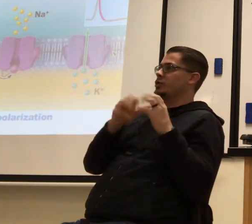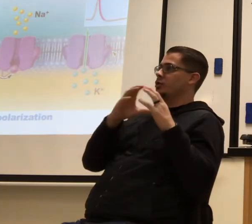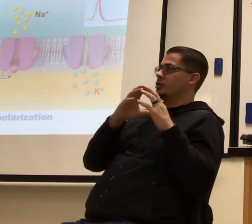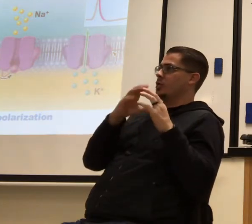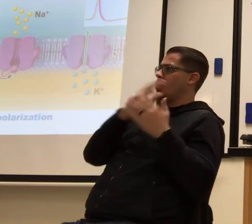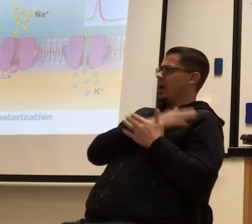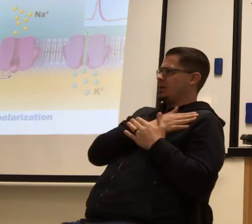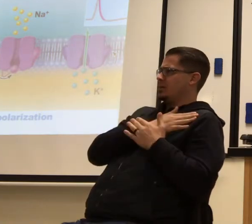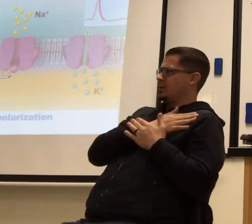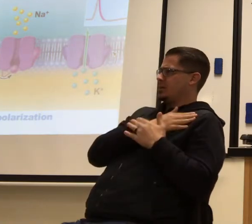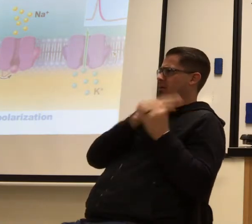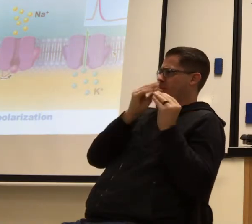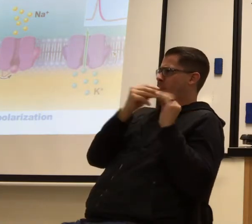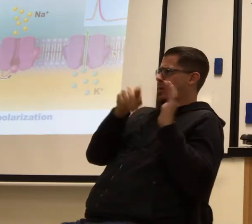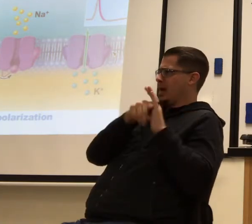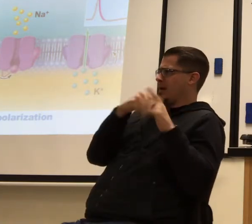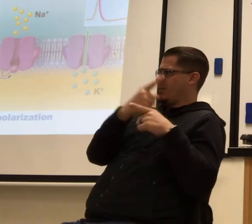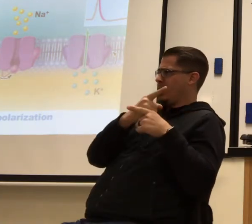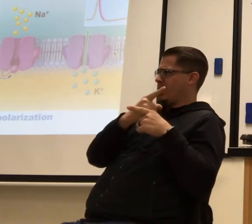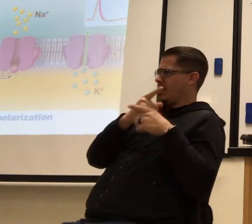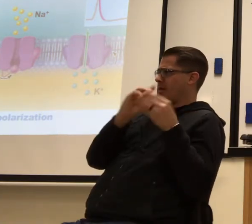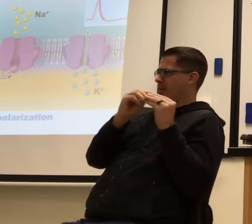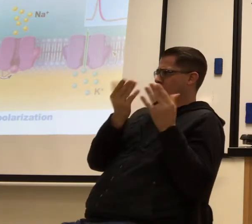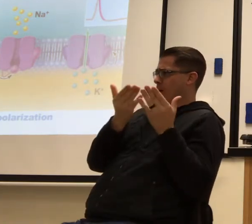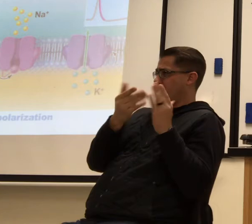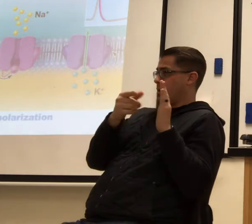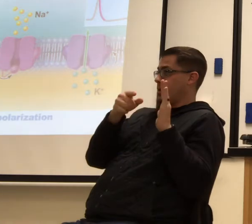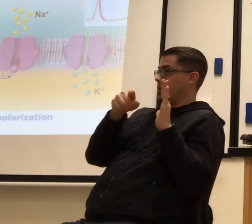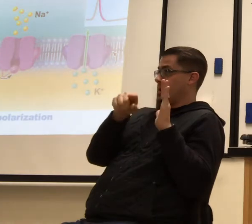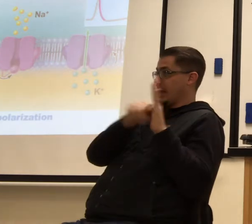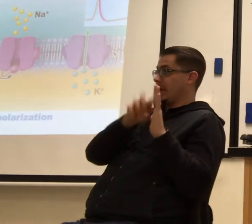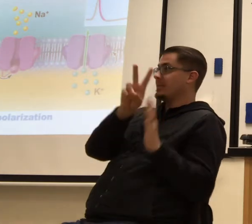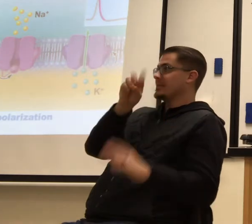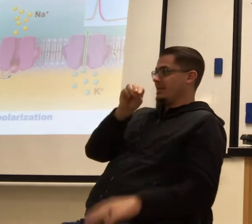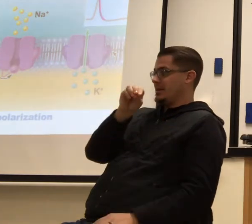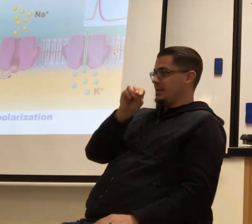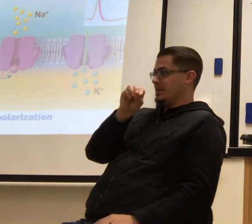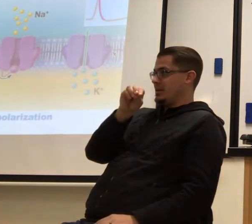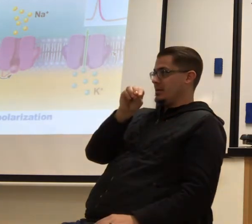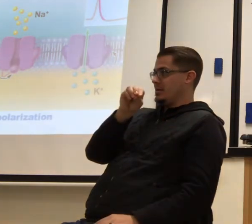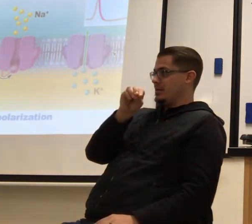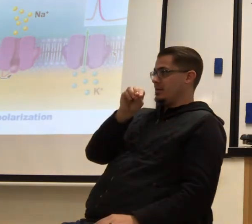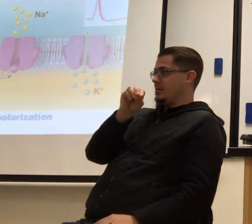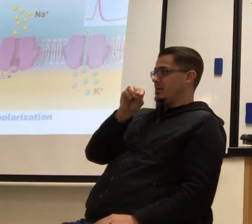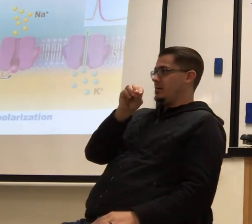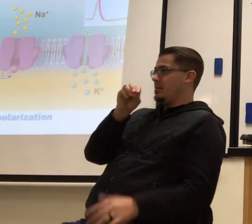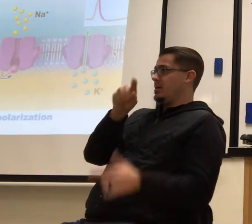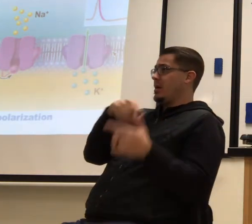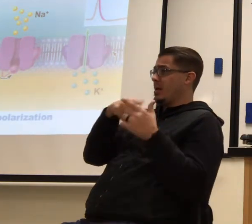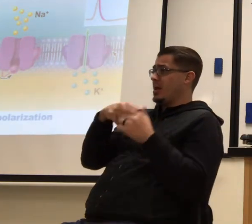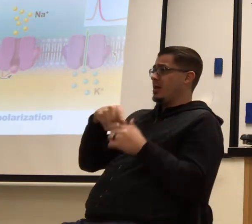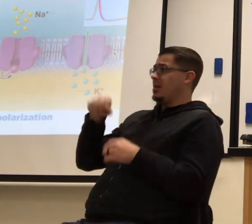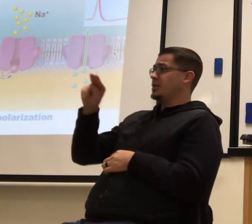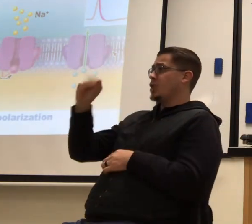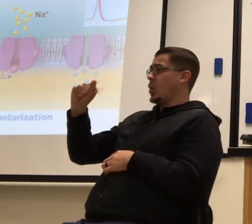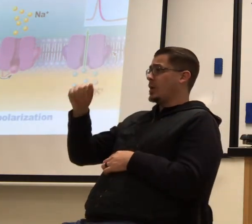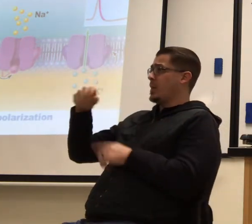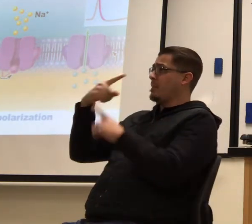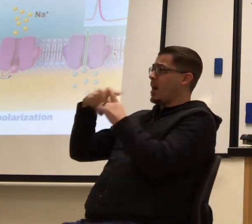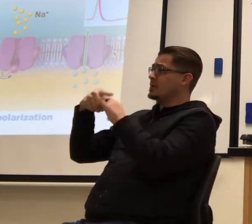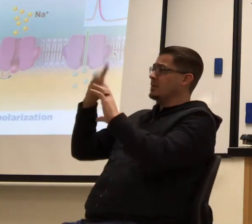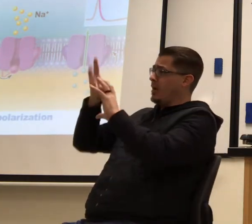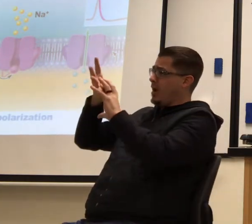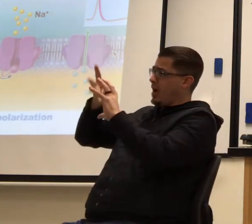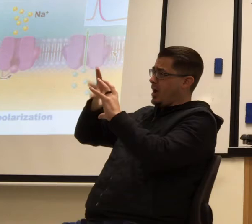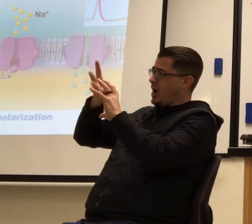In rest, wasn't it more negative? What was the number? Negative 70. But then you let all this positive in. So doesn't